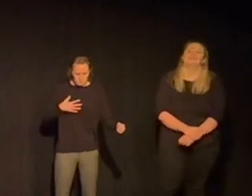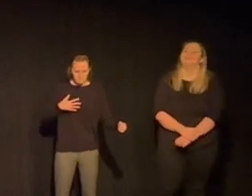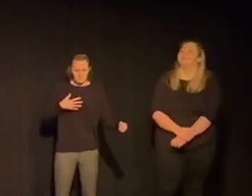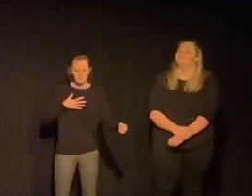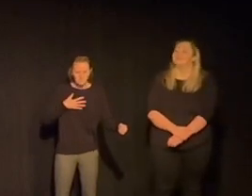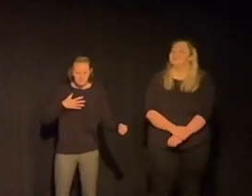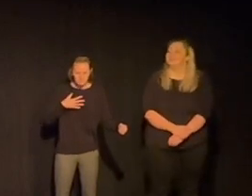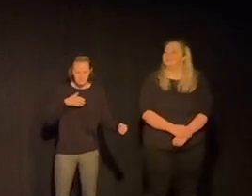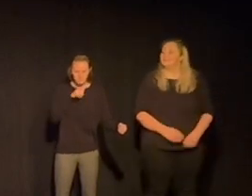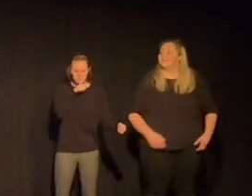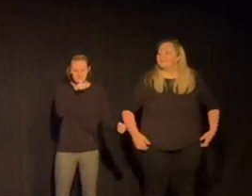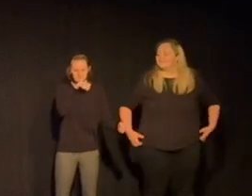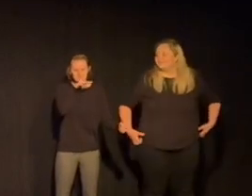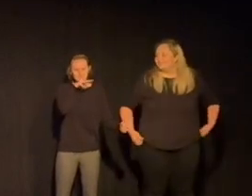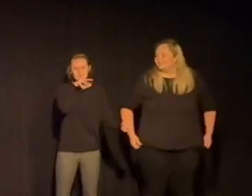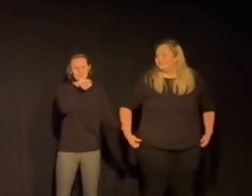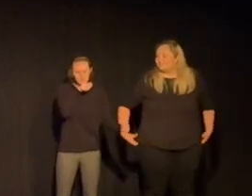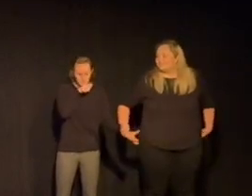Amphibia,